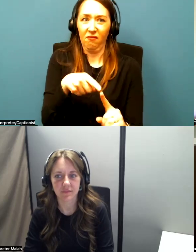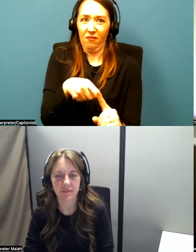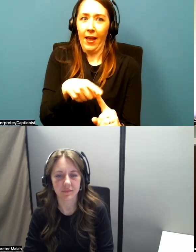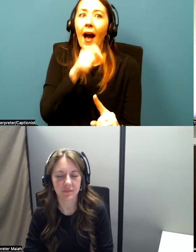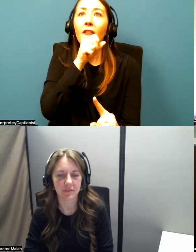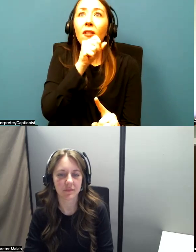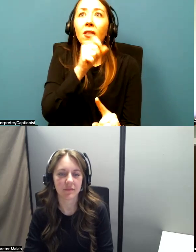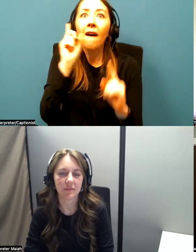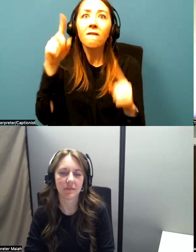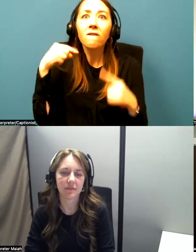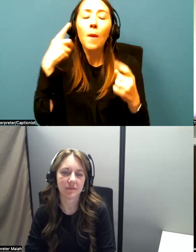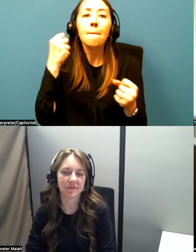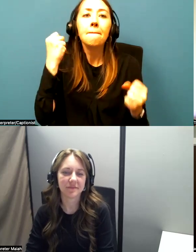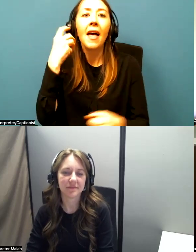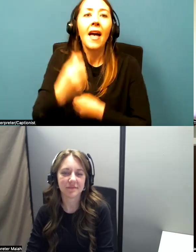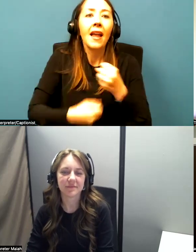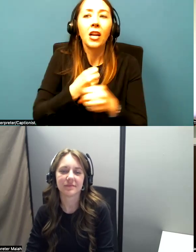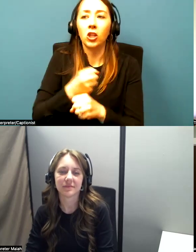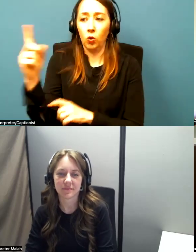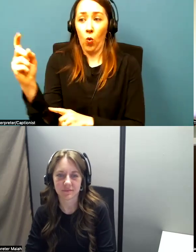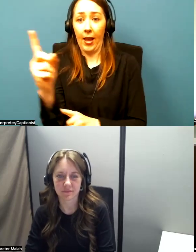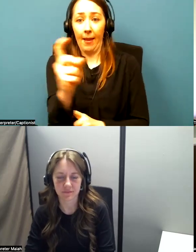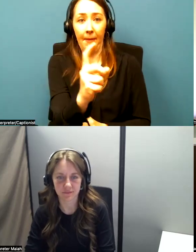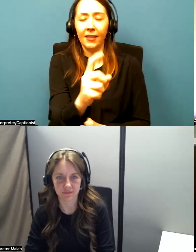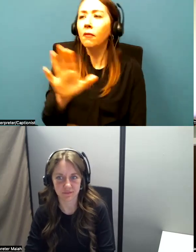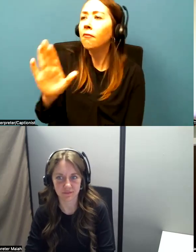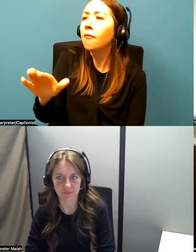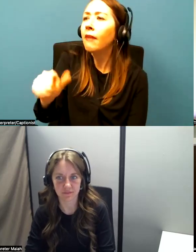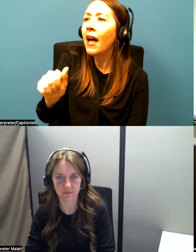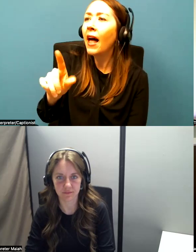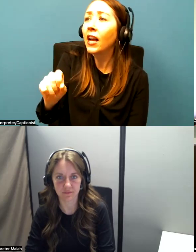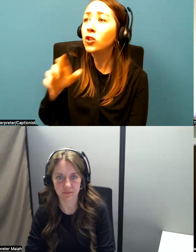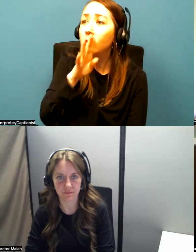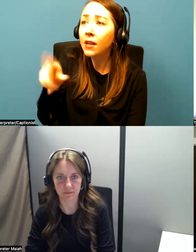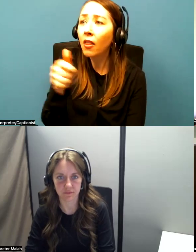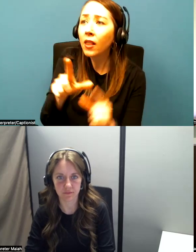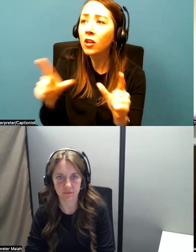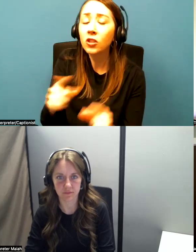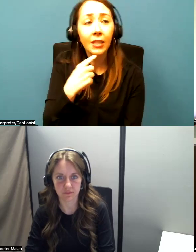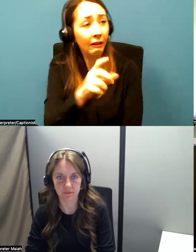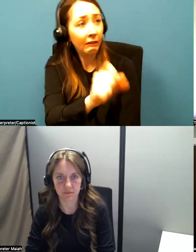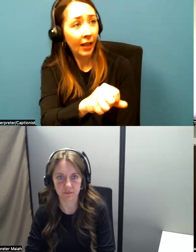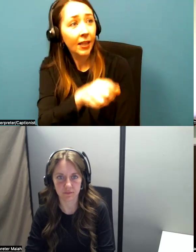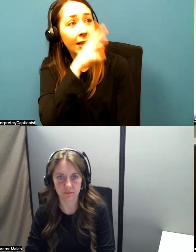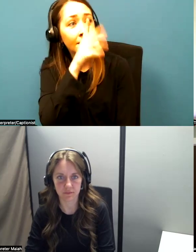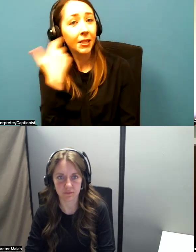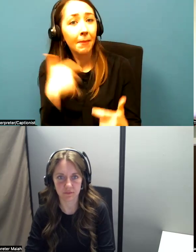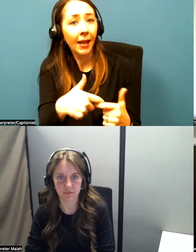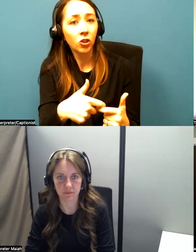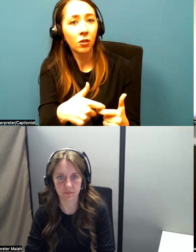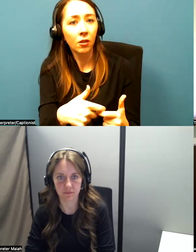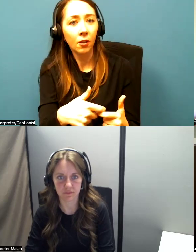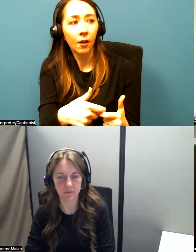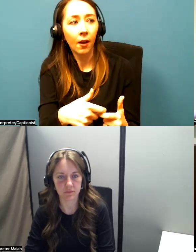years and been friends with for years, and she was walking by, and I said, "Hey, Ali, do you speak another language?" And she said, "Yeah, I speak Spanish." And I turned